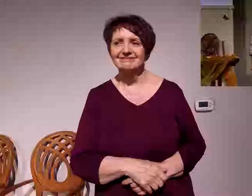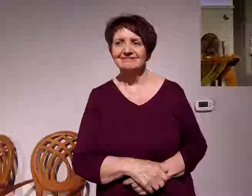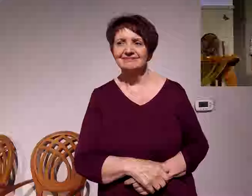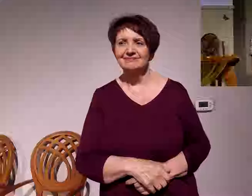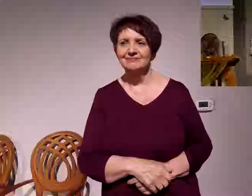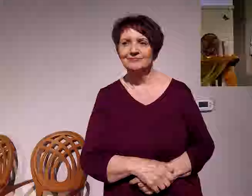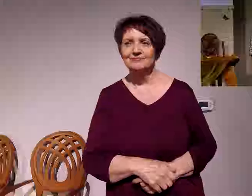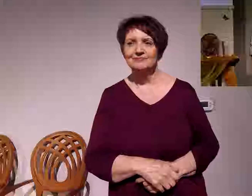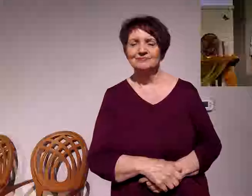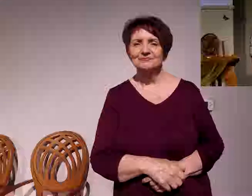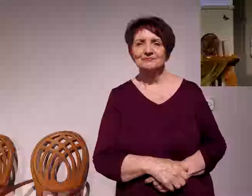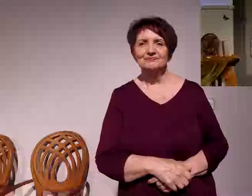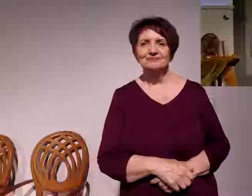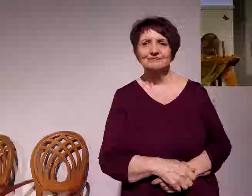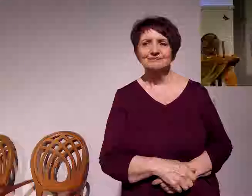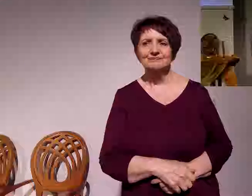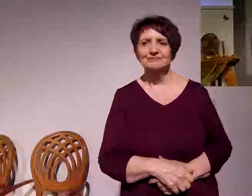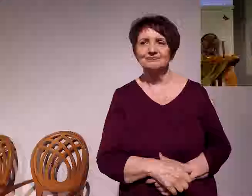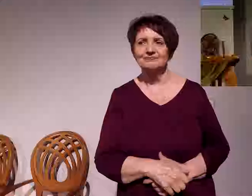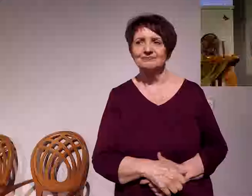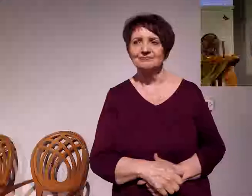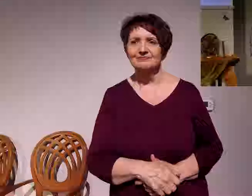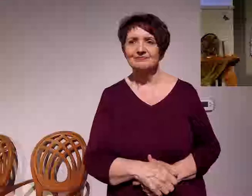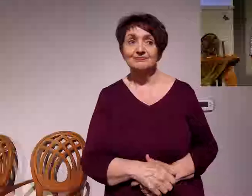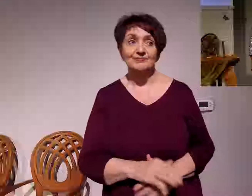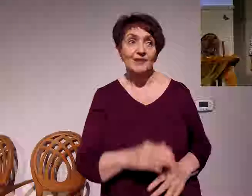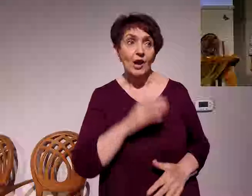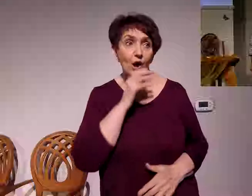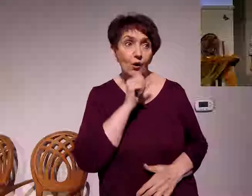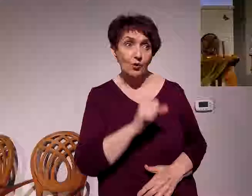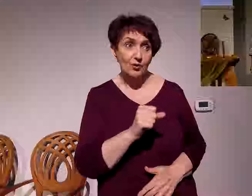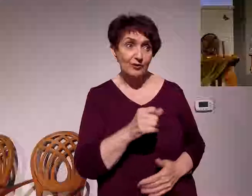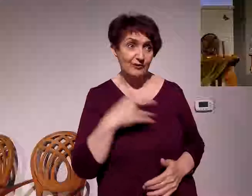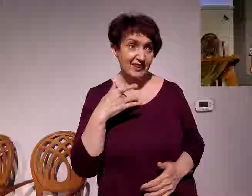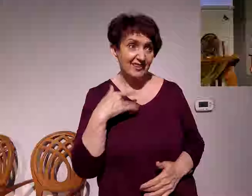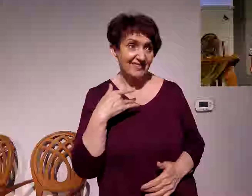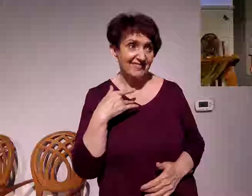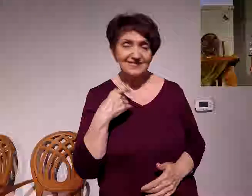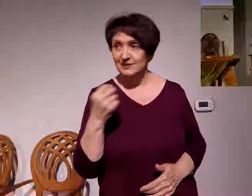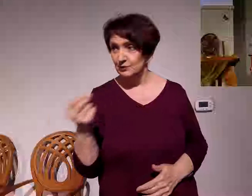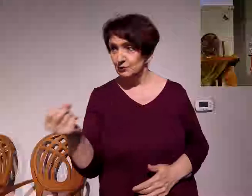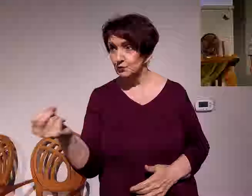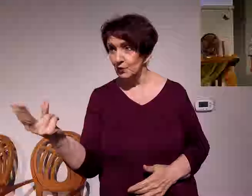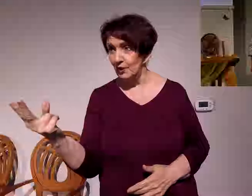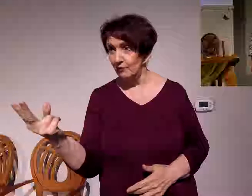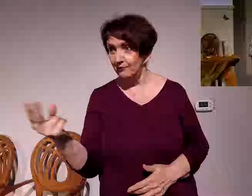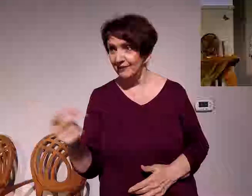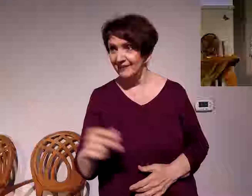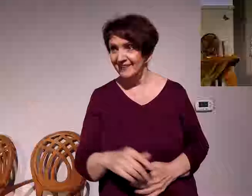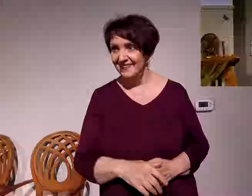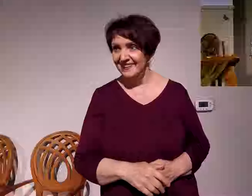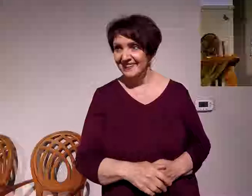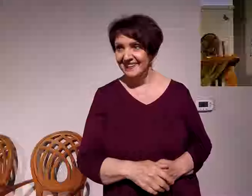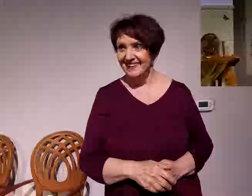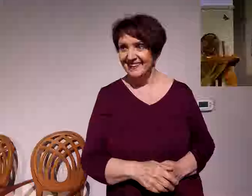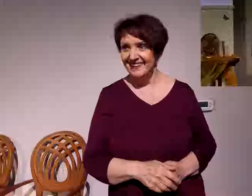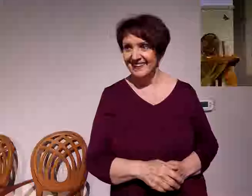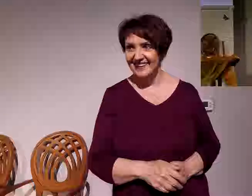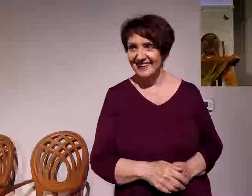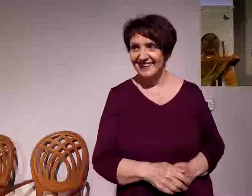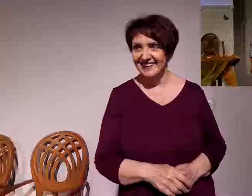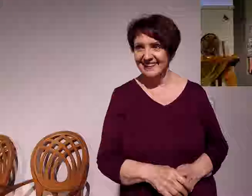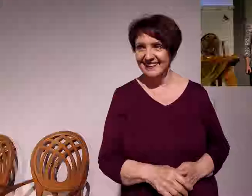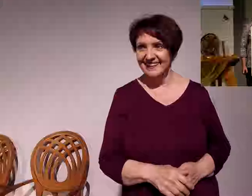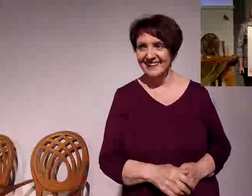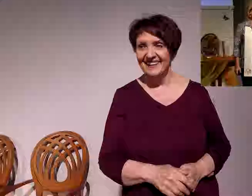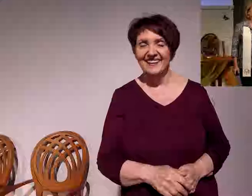Just answer to yourself. How old do you feel? How old do you feel? Oh, see? Oh, see? She'll answer that